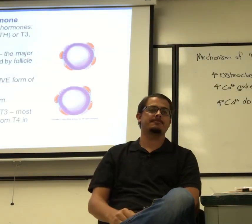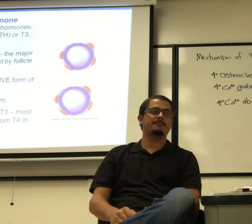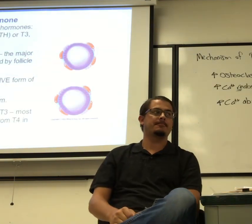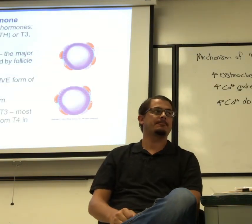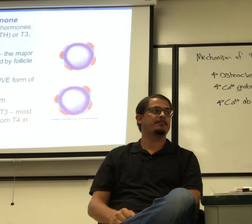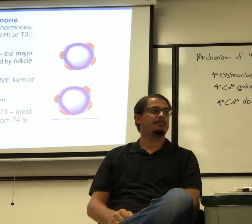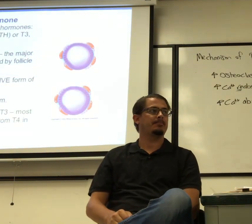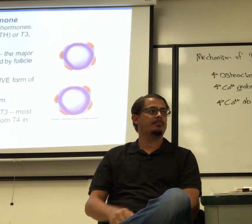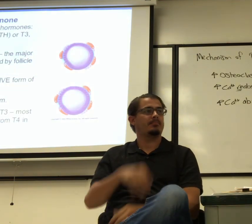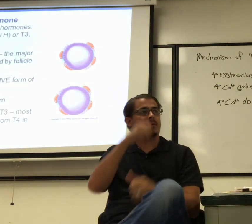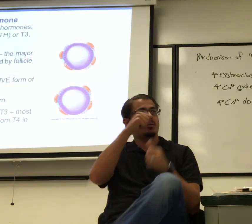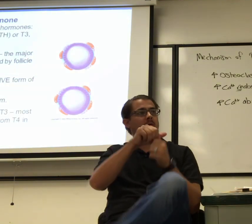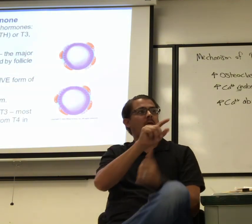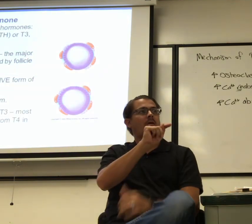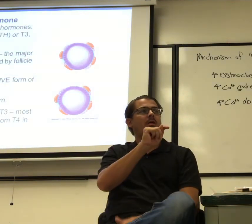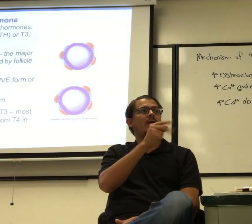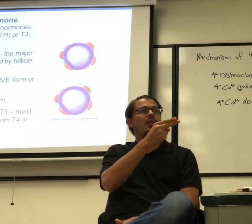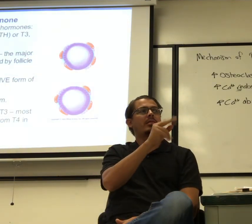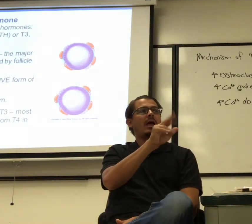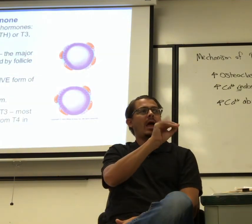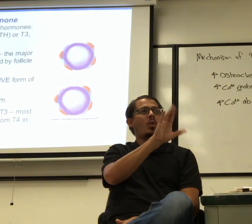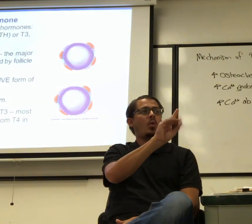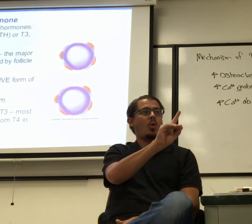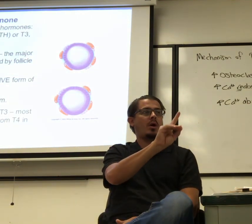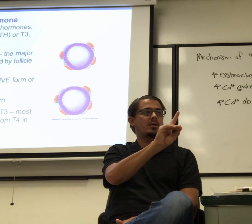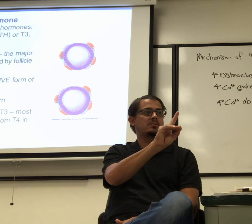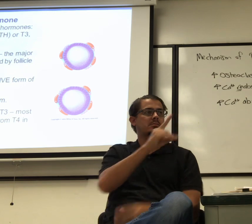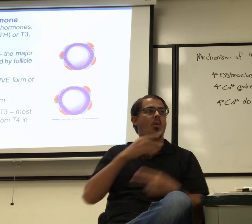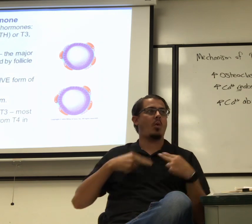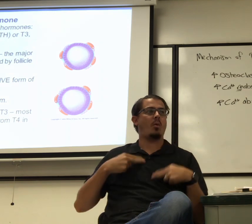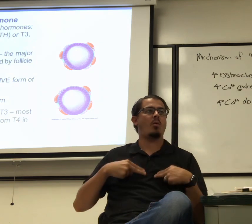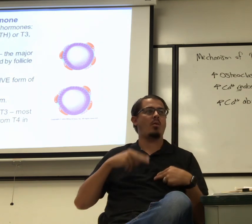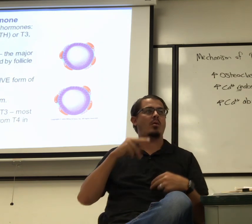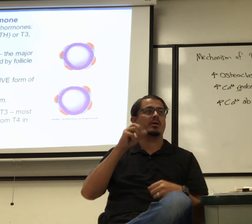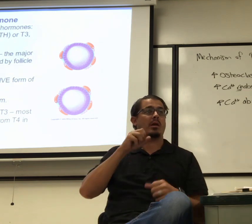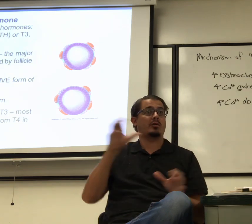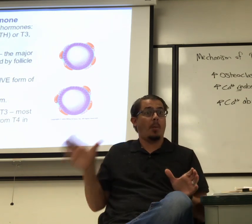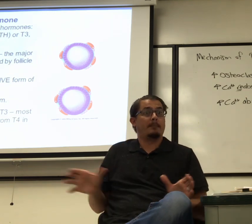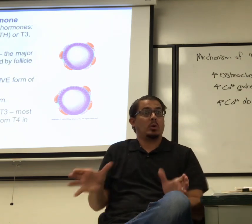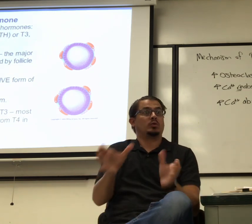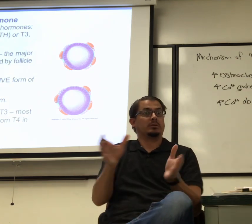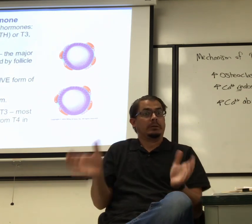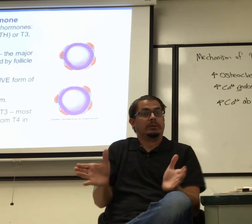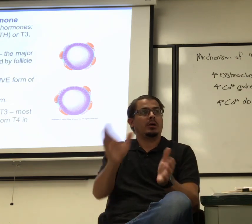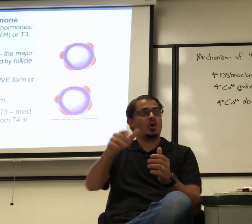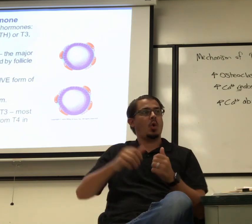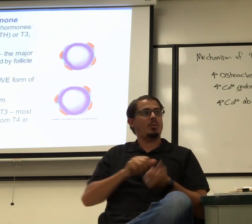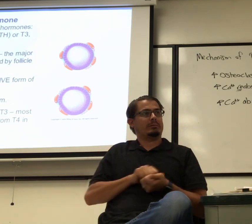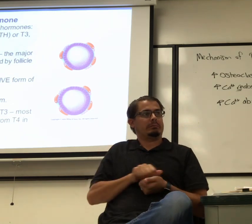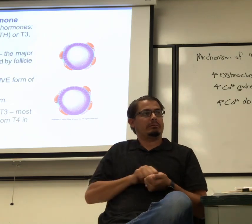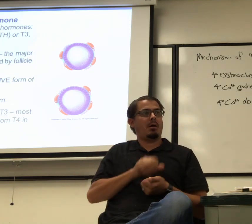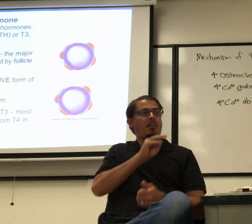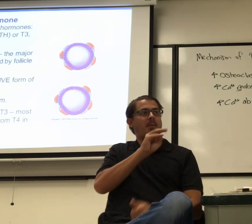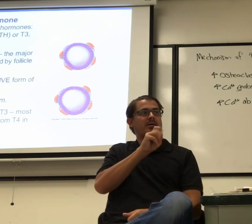You don't want to increase calcium levels. That's why only B is correct. So let's remember that thyroid